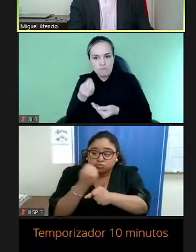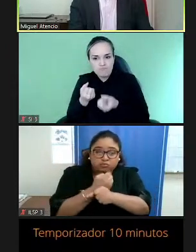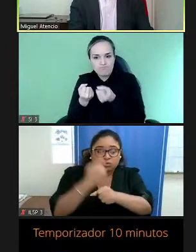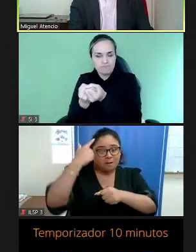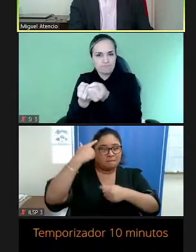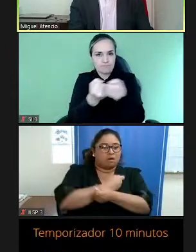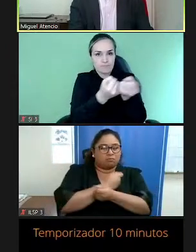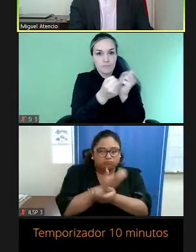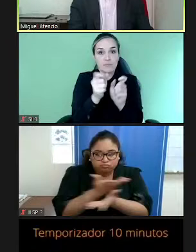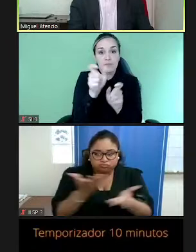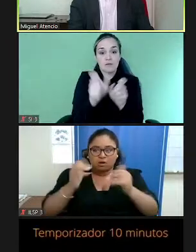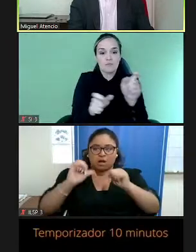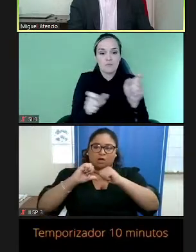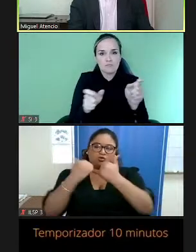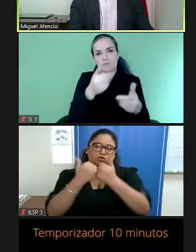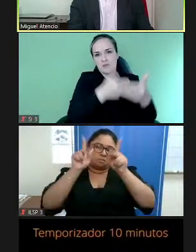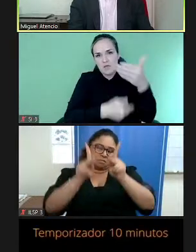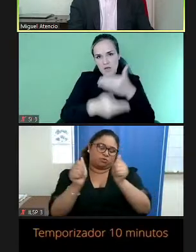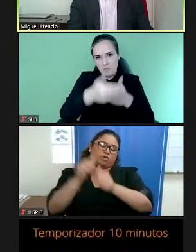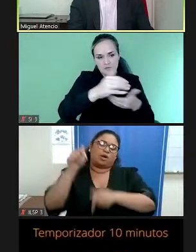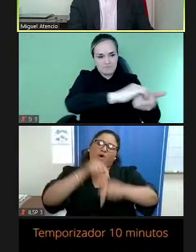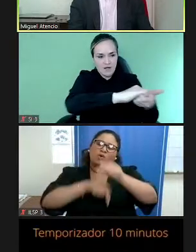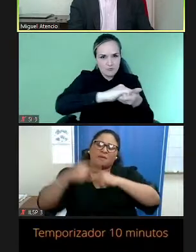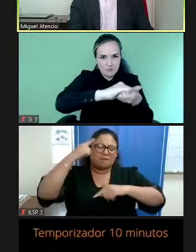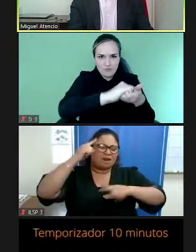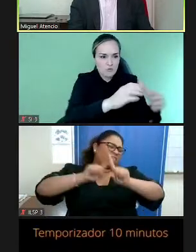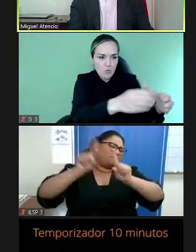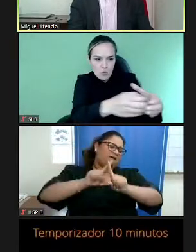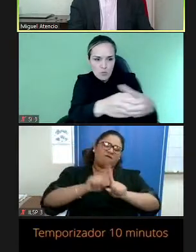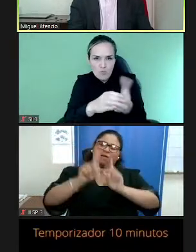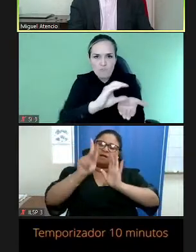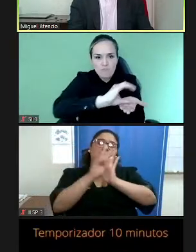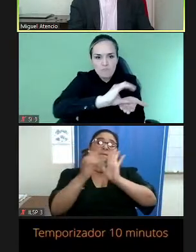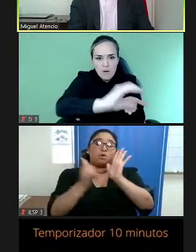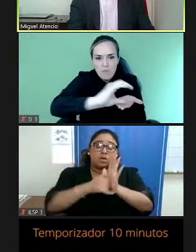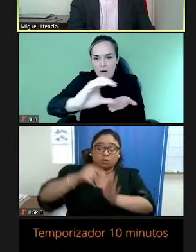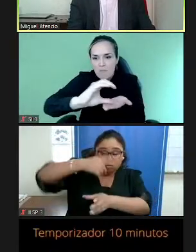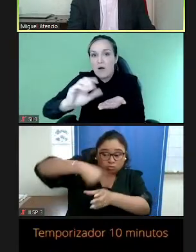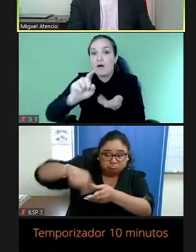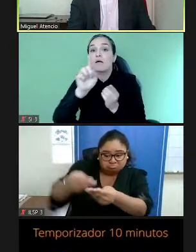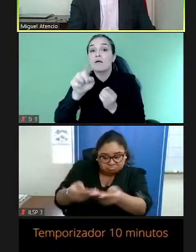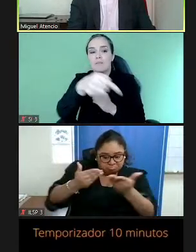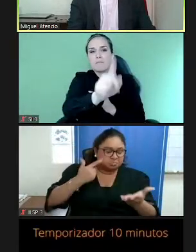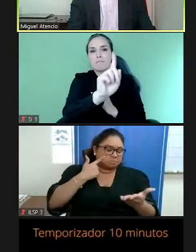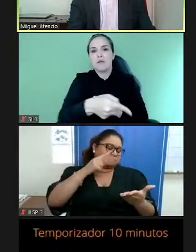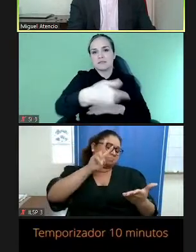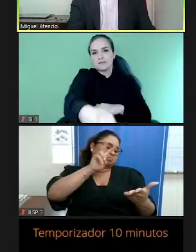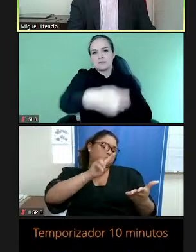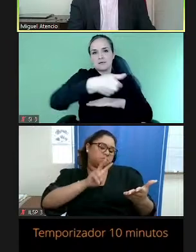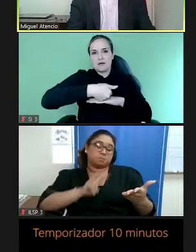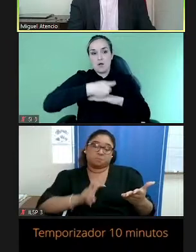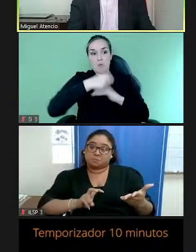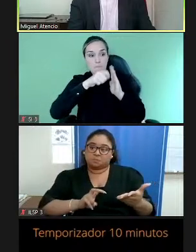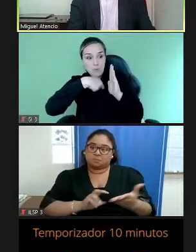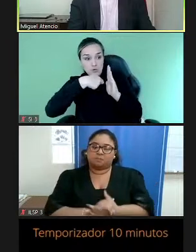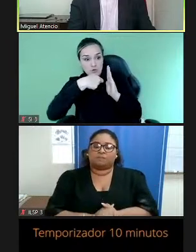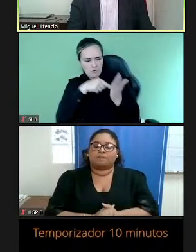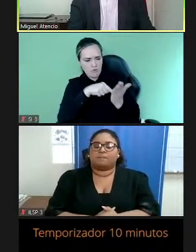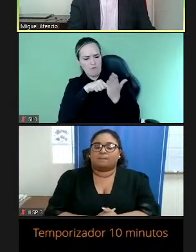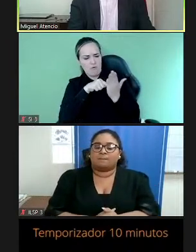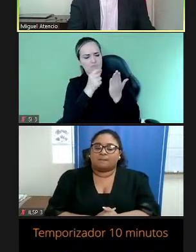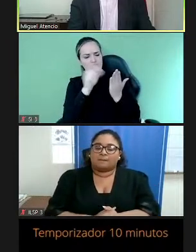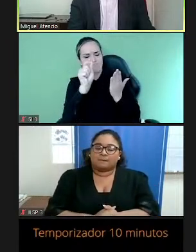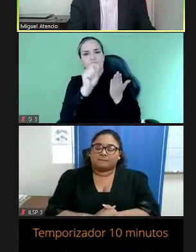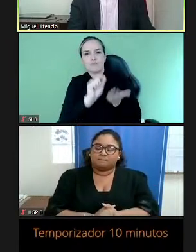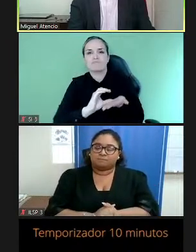done for organizations of persons with disabilities and their families for the different projects and programs